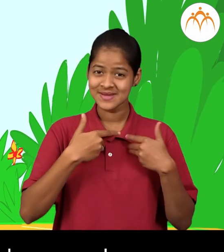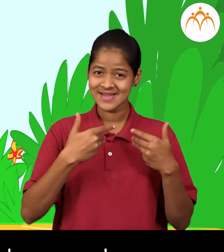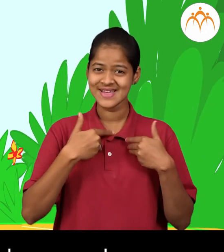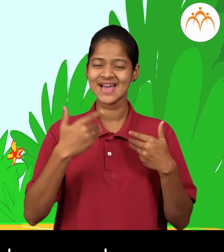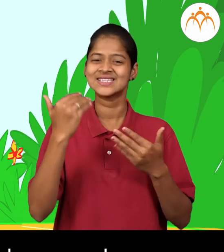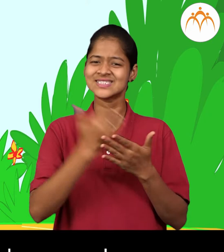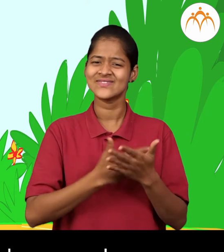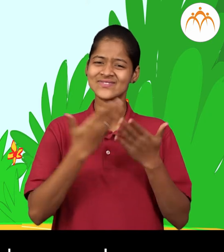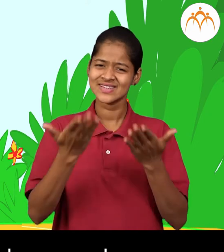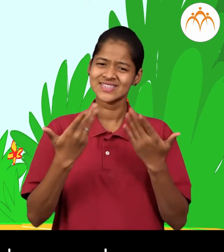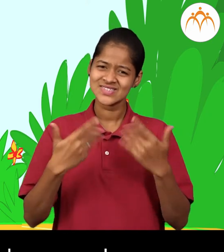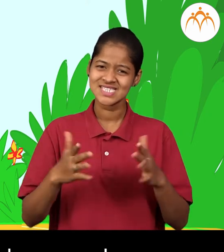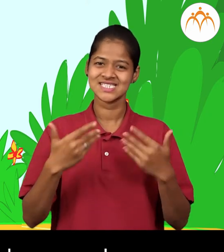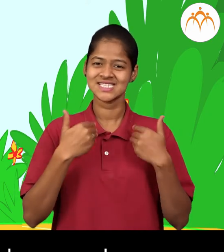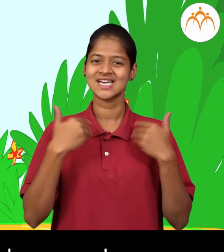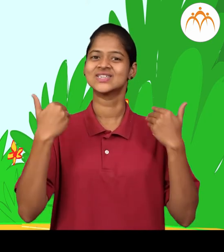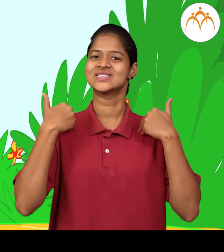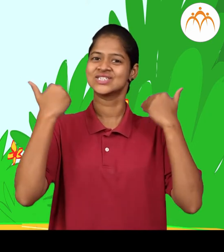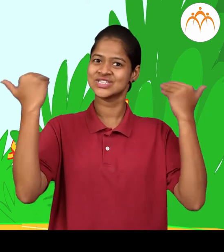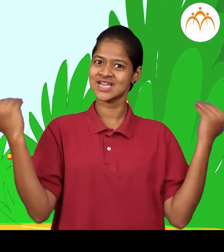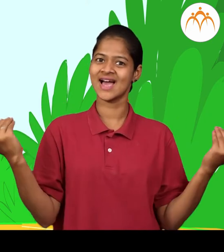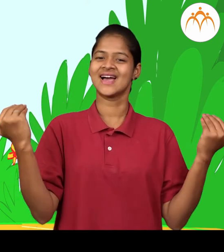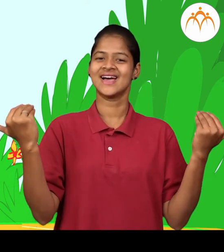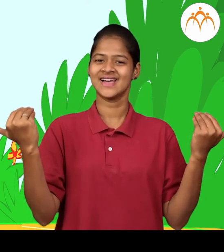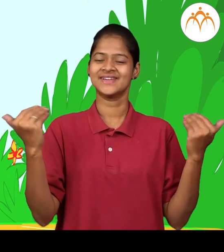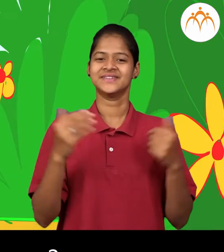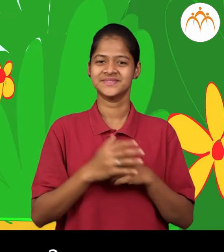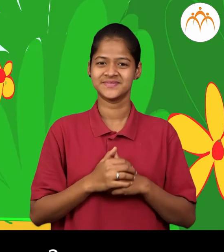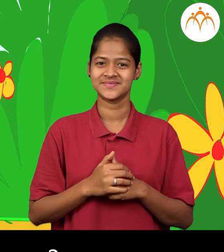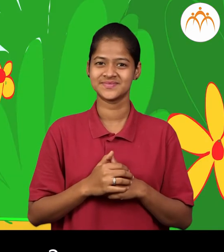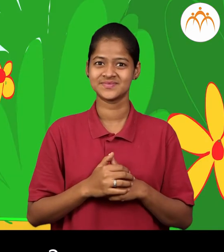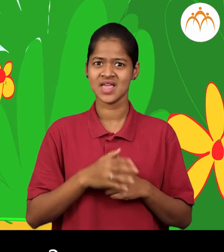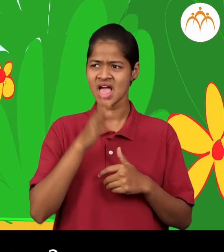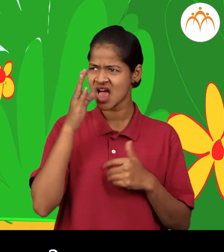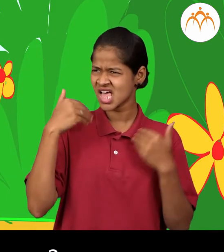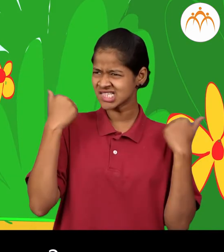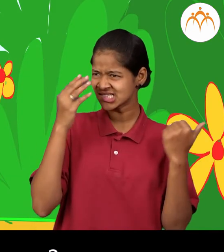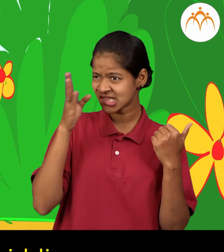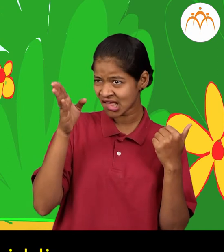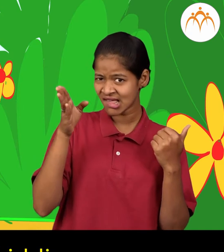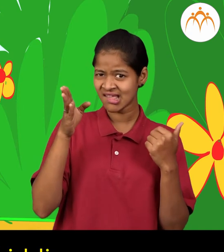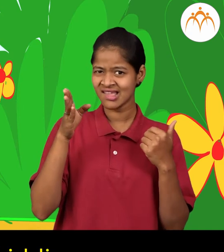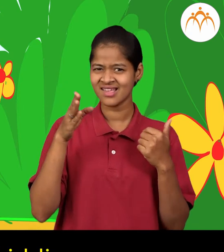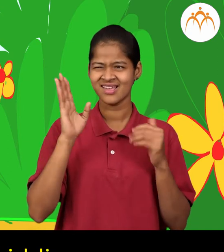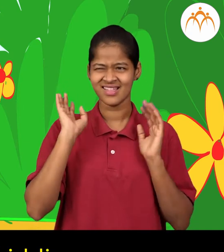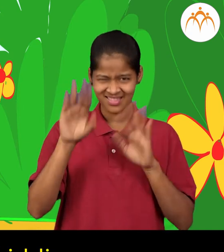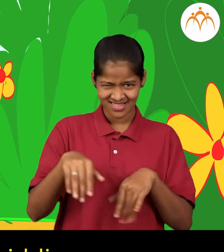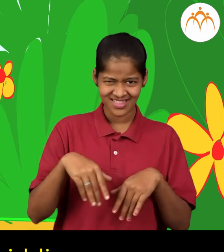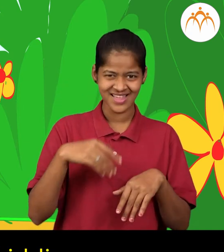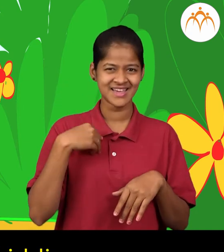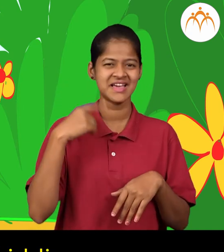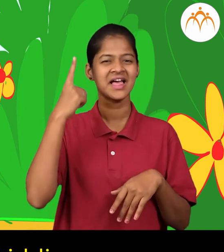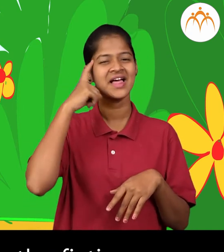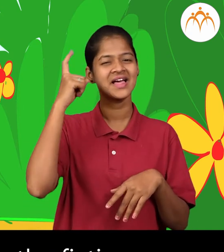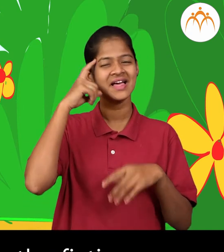I am the one who saved you. I am the Fairy Queen. The Fairy Queen? You must be kidding.